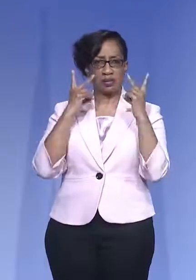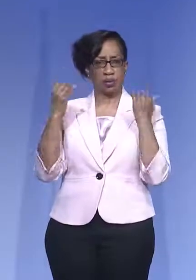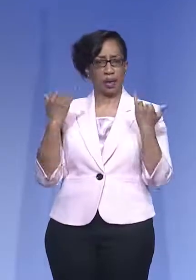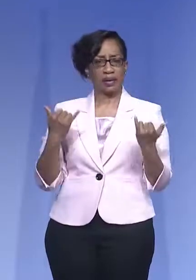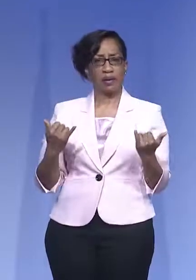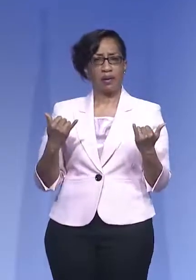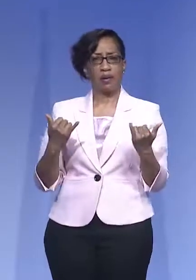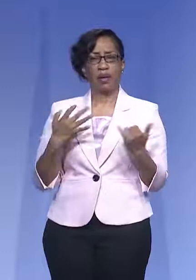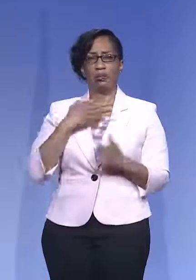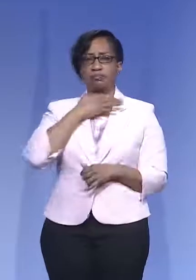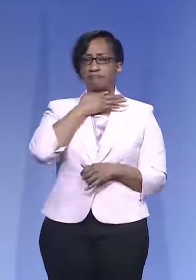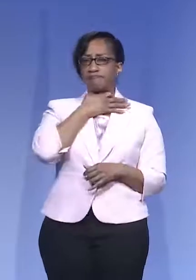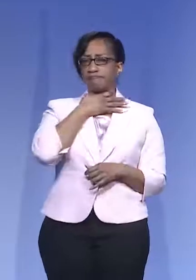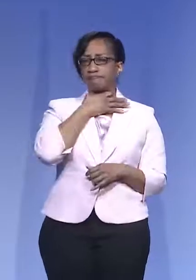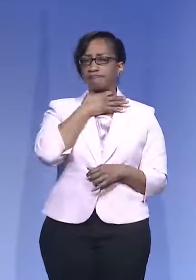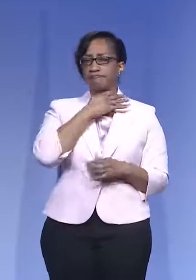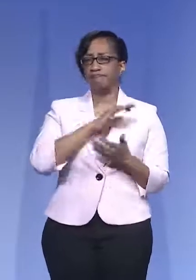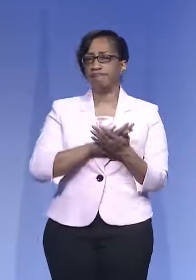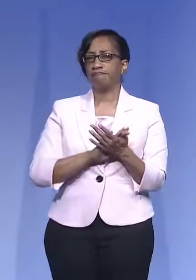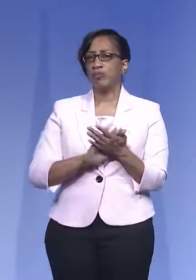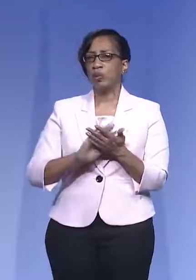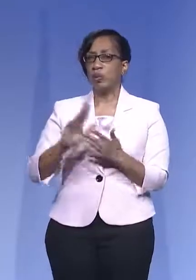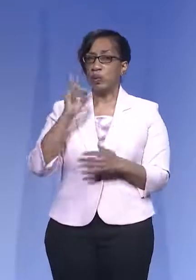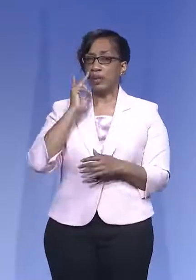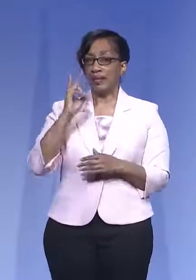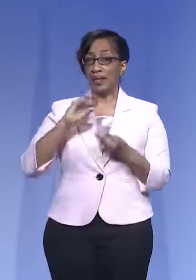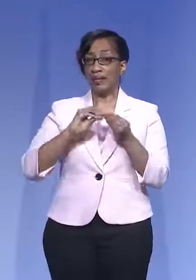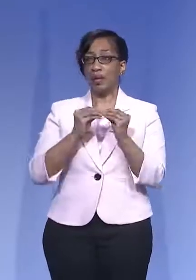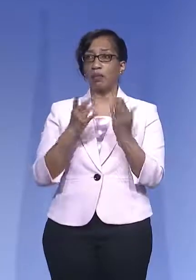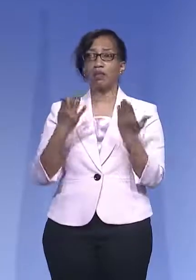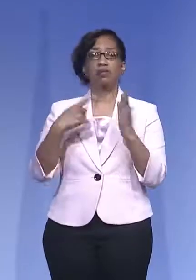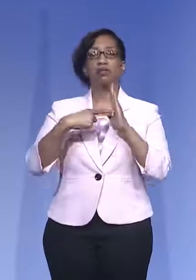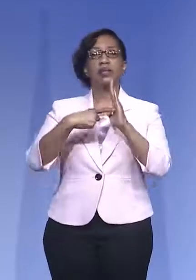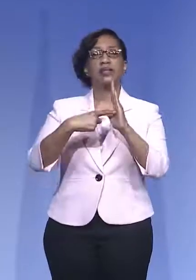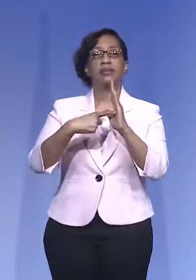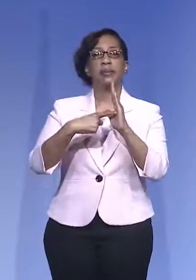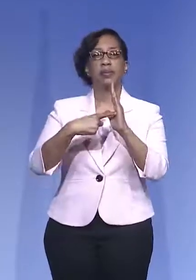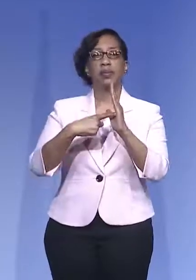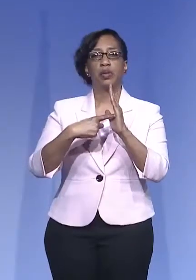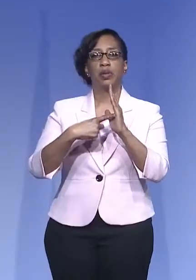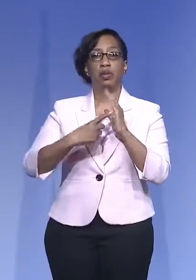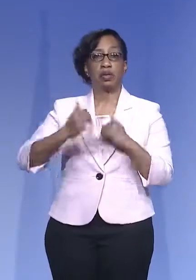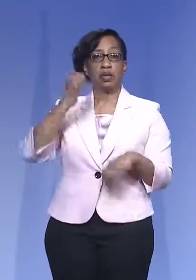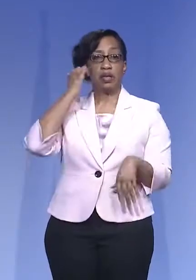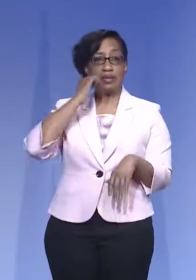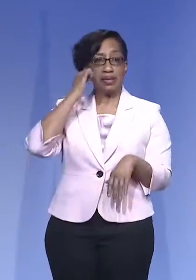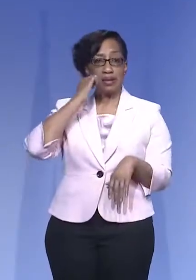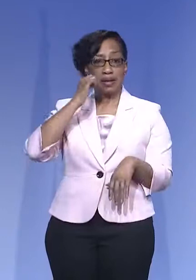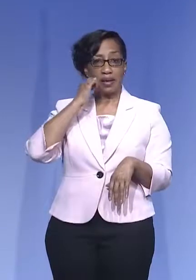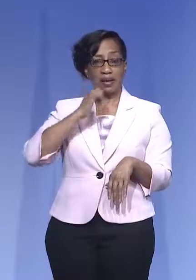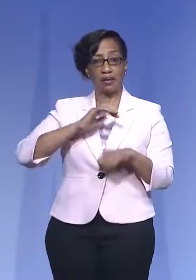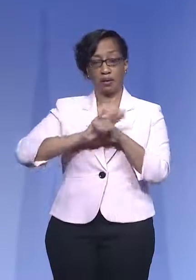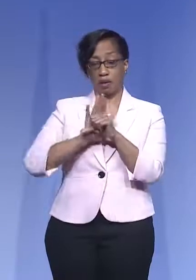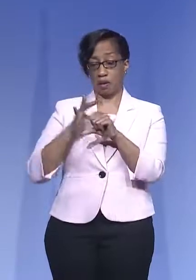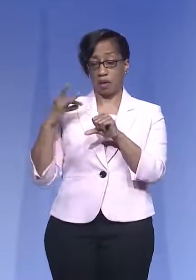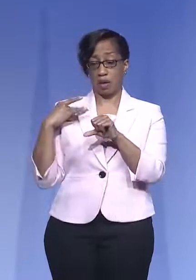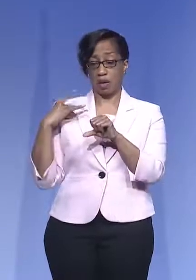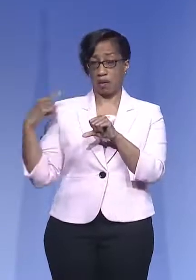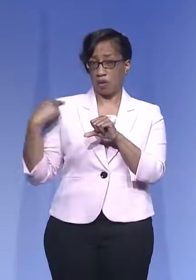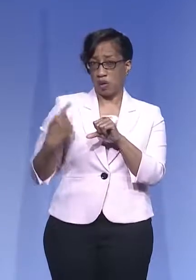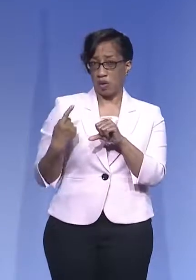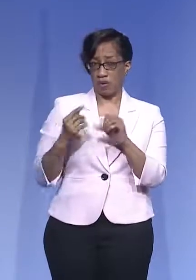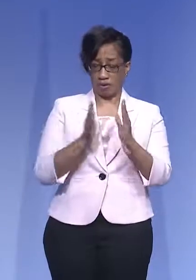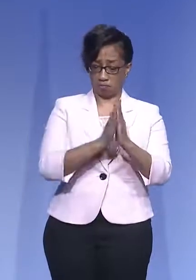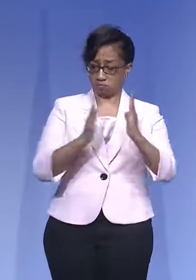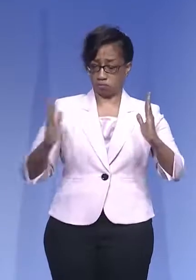I'm wondering, when we look at the numbers, for example, the daily case rates over the last 7 days, it